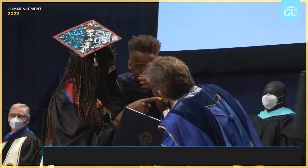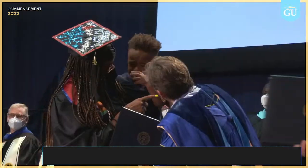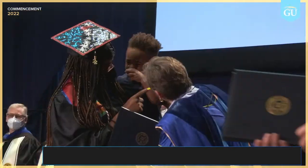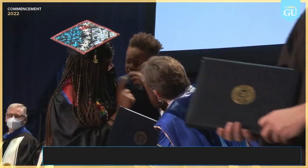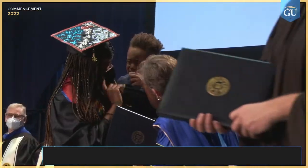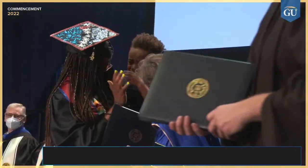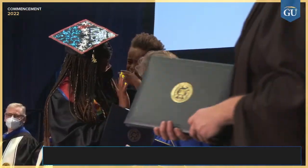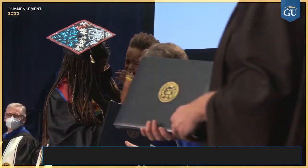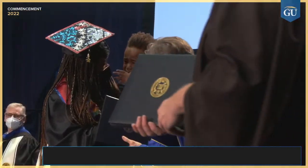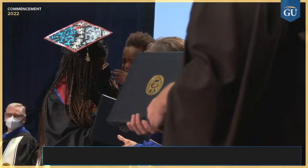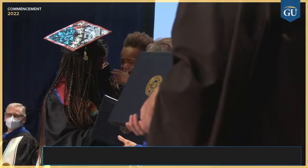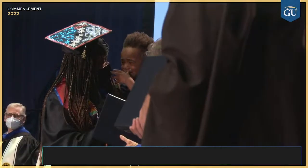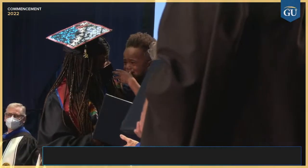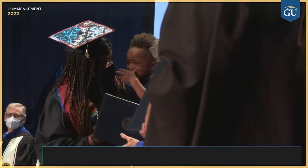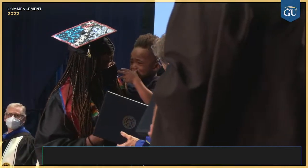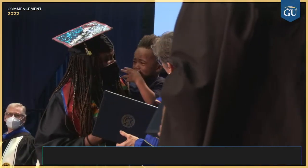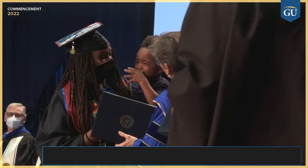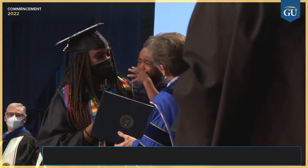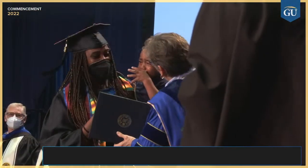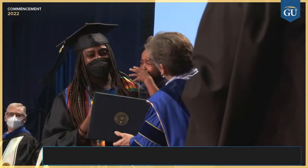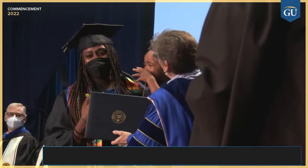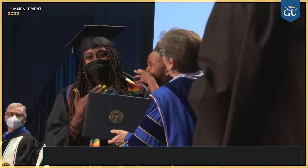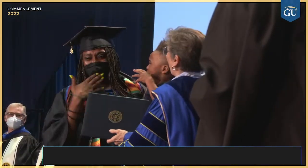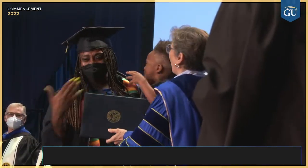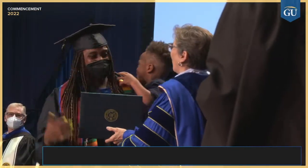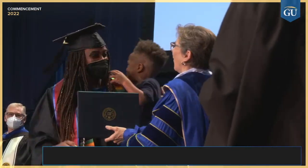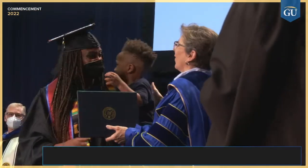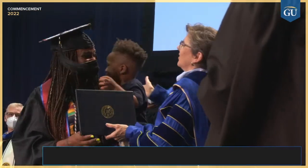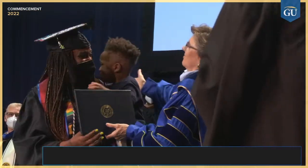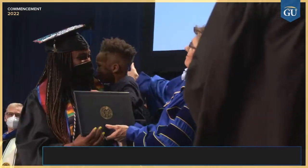Is he sad that you're leaving? Oh.